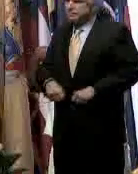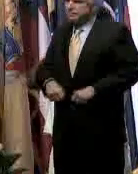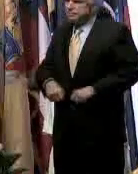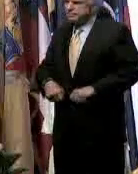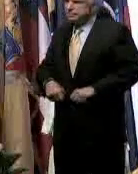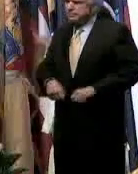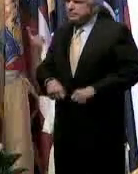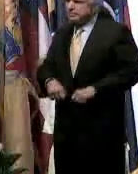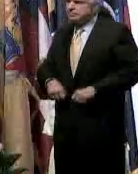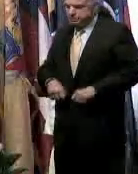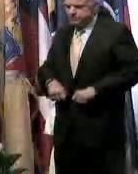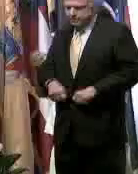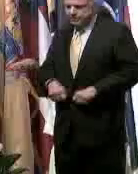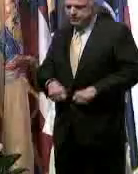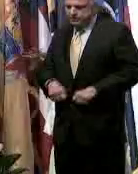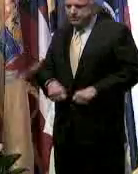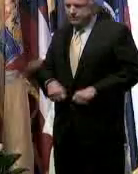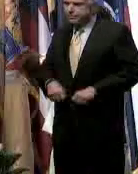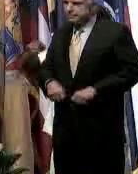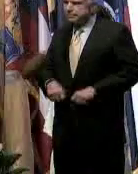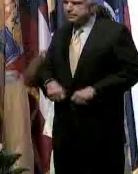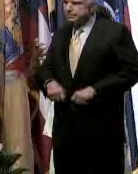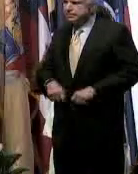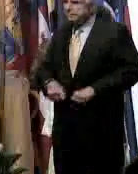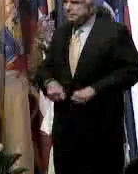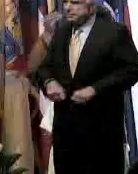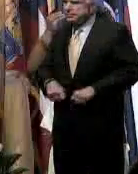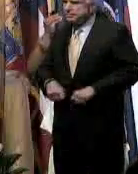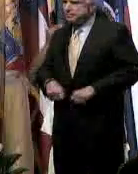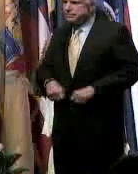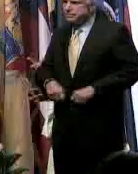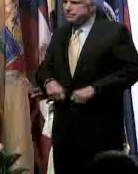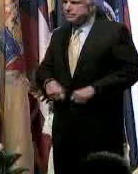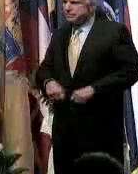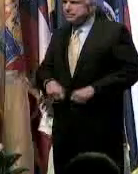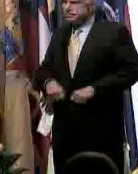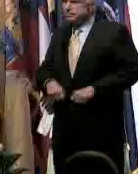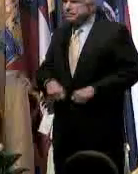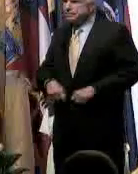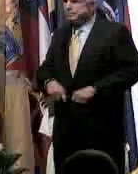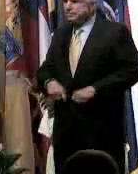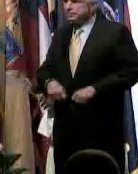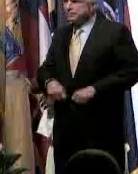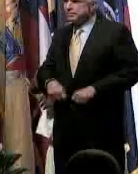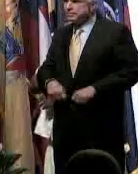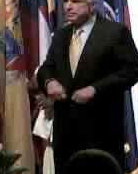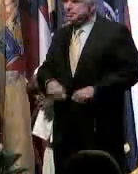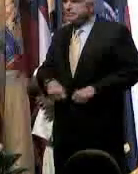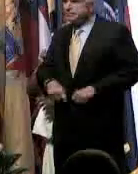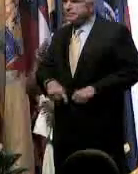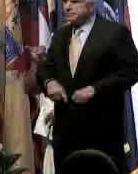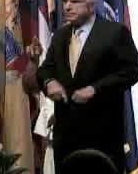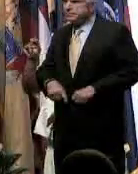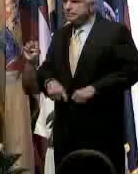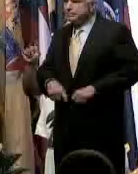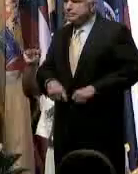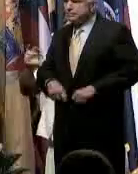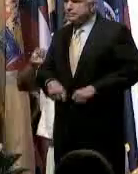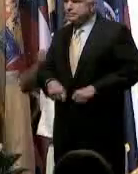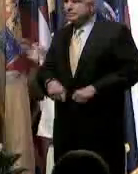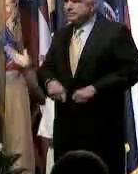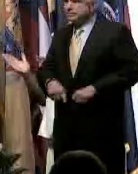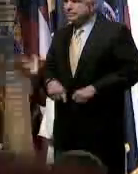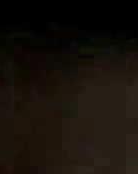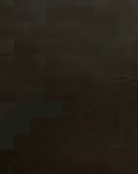victim of flooding, and I want to know, in your cabinet, how do you plan